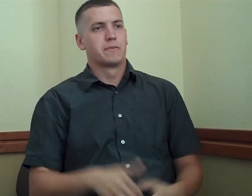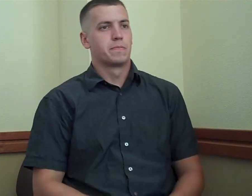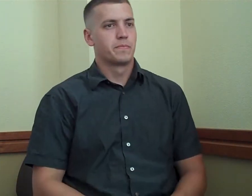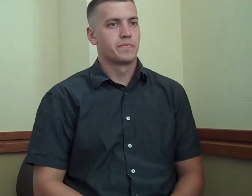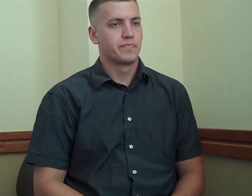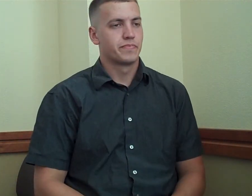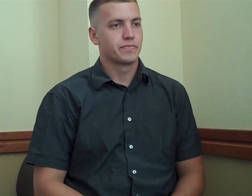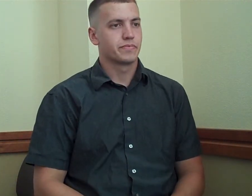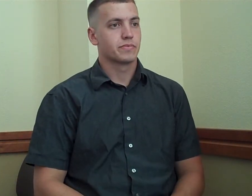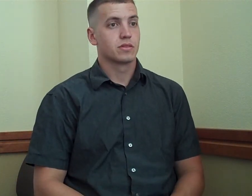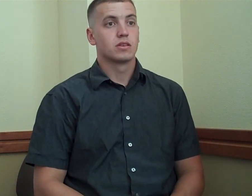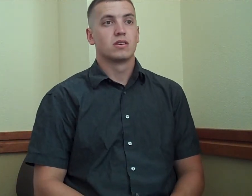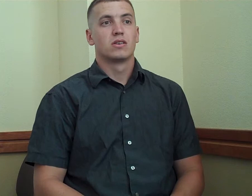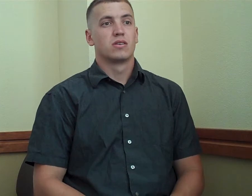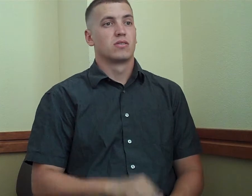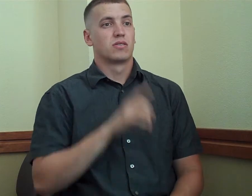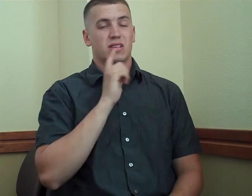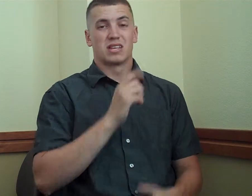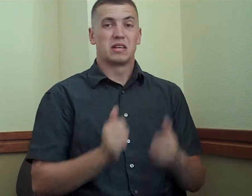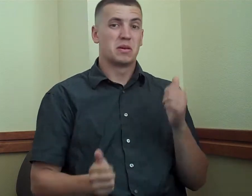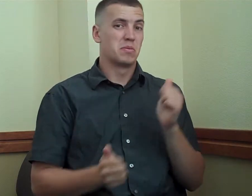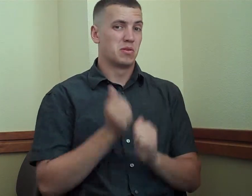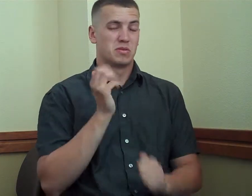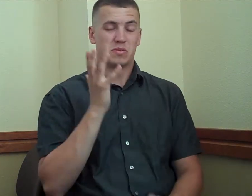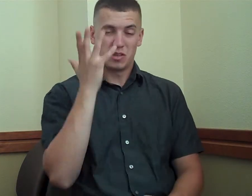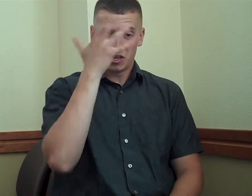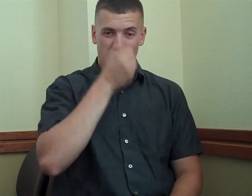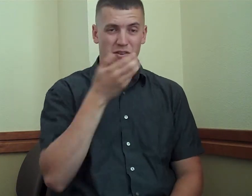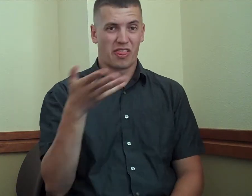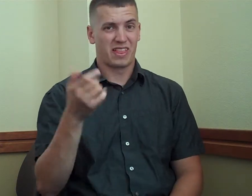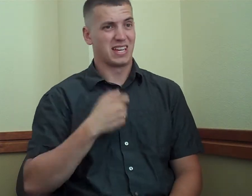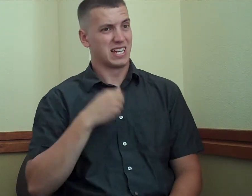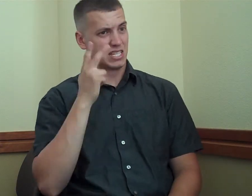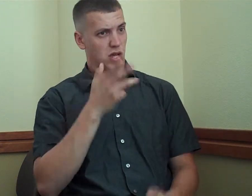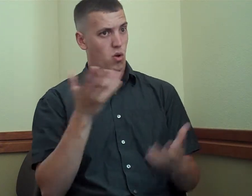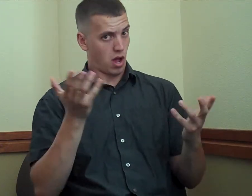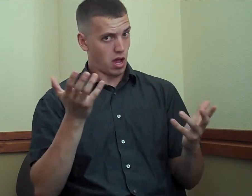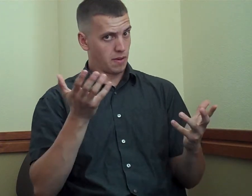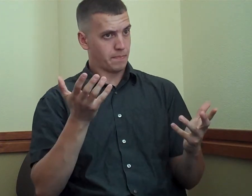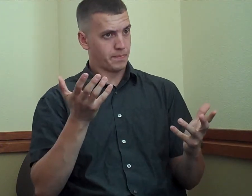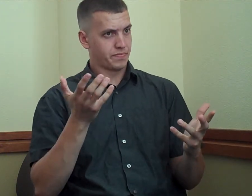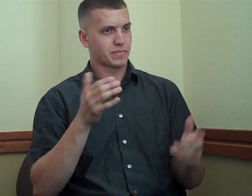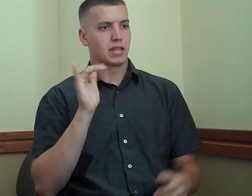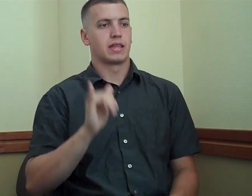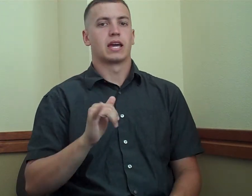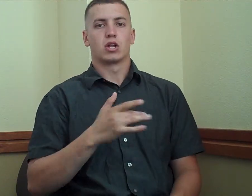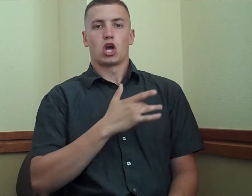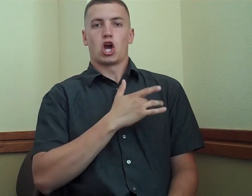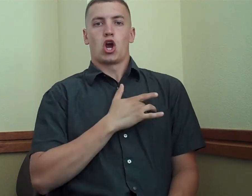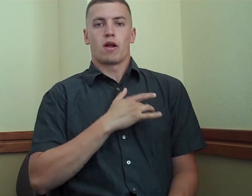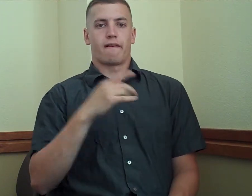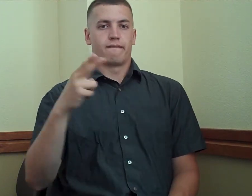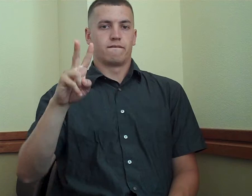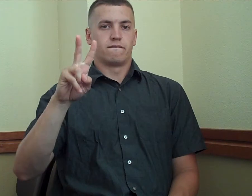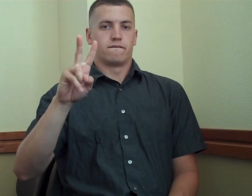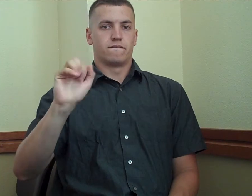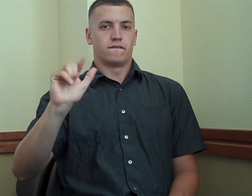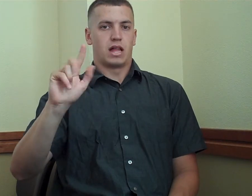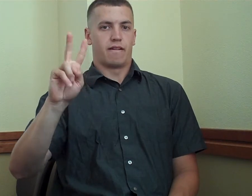So the most beautiful thing I found, at least what I think is the most beautiful in the book, is this heart valve. It's actually a very low-tech and very